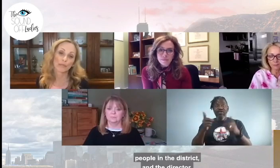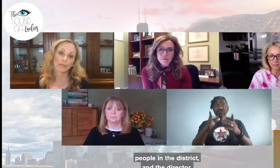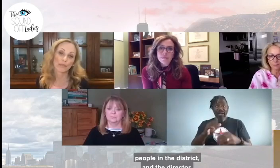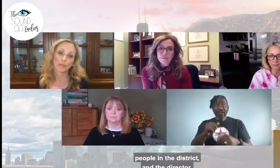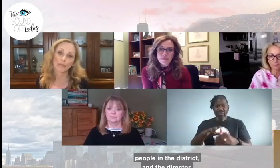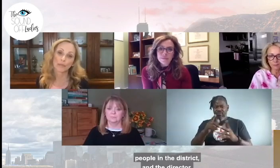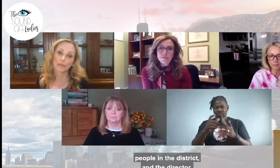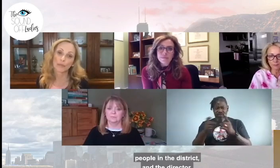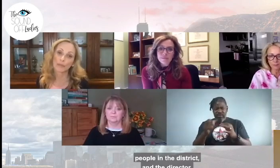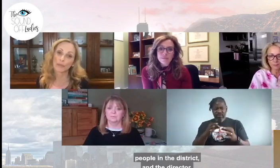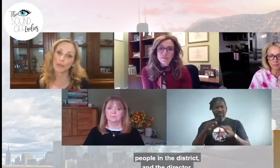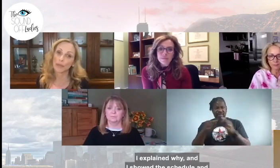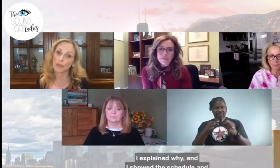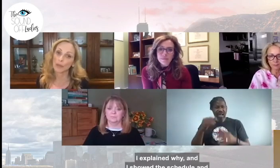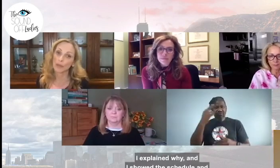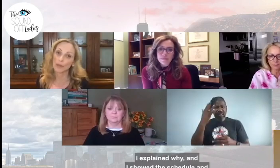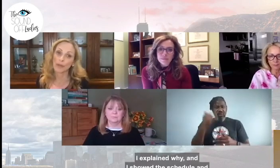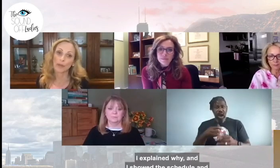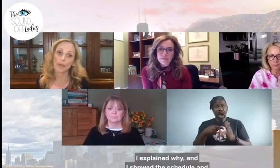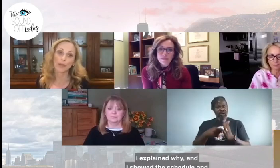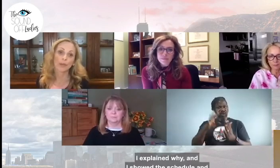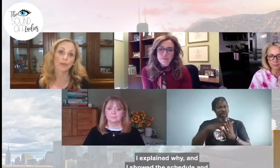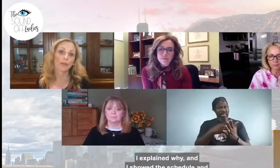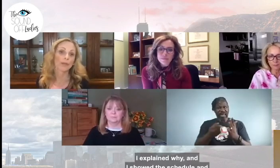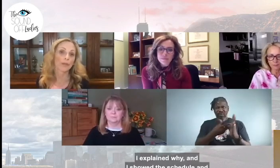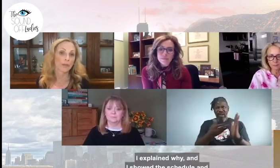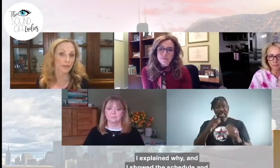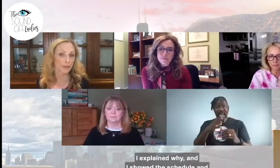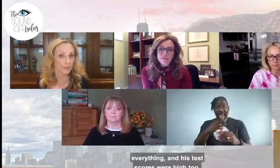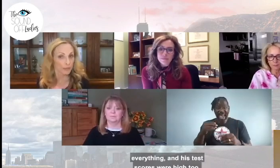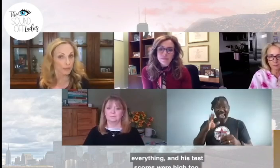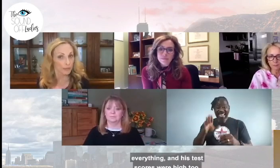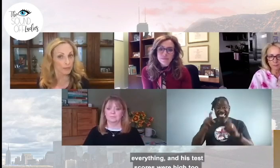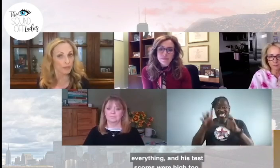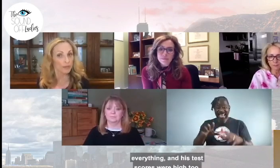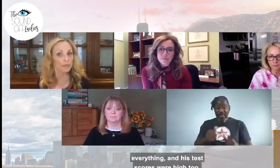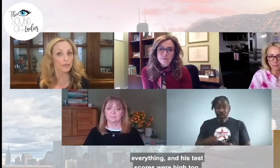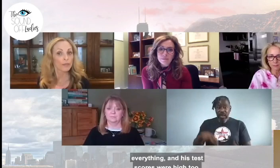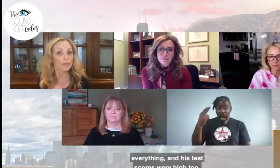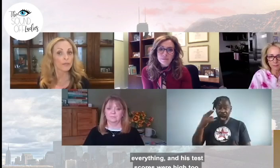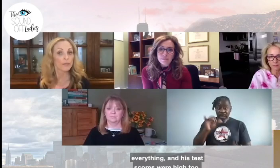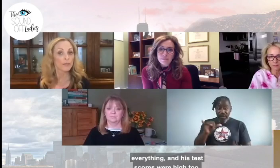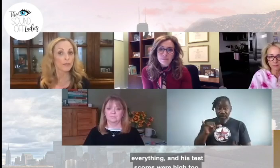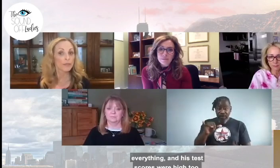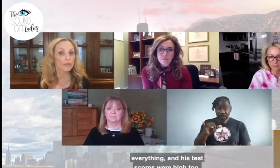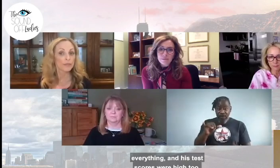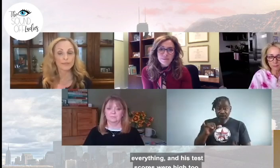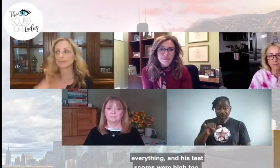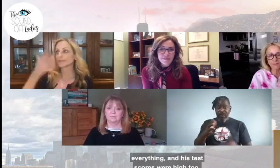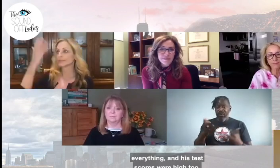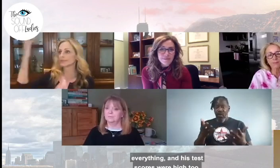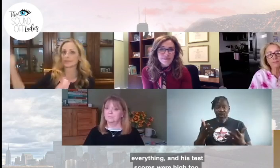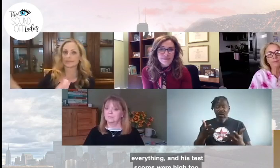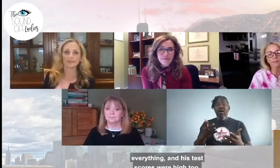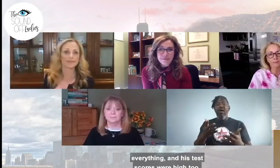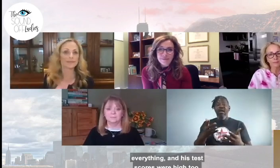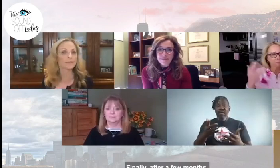And I went to the district in that area and explained that that student needed to take